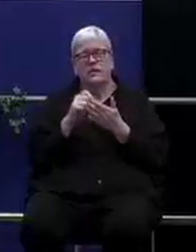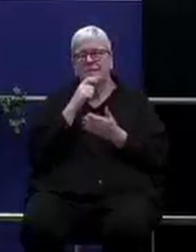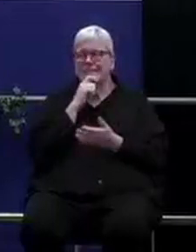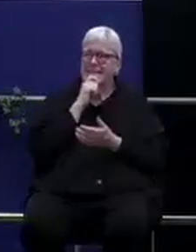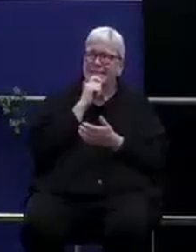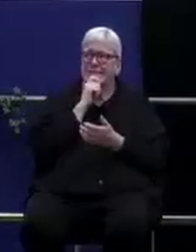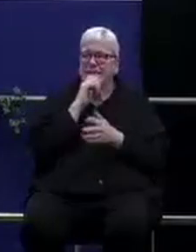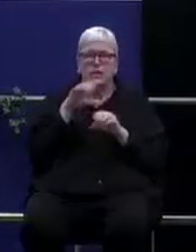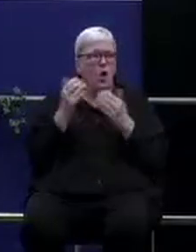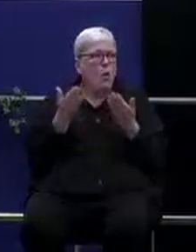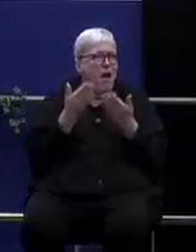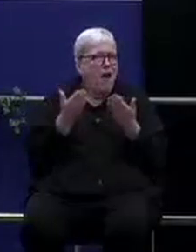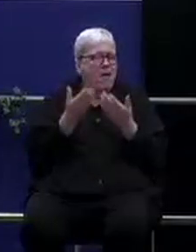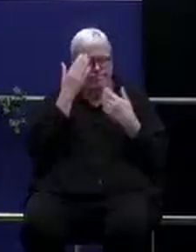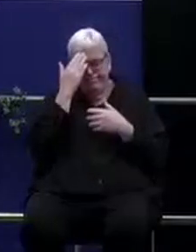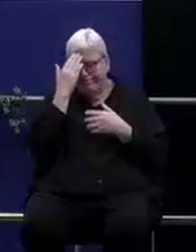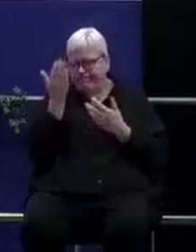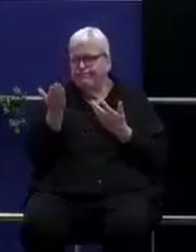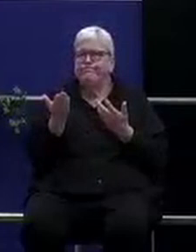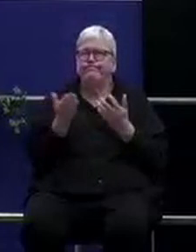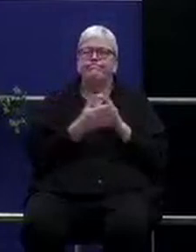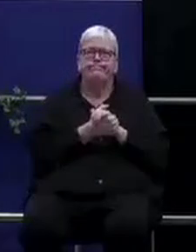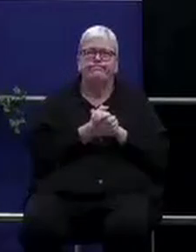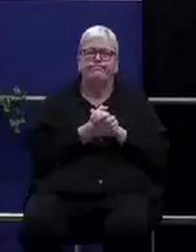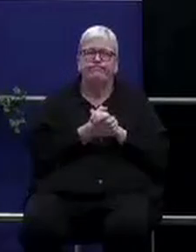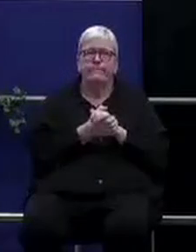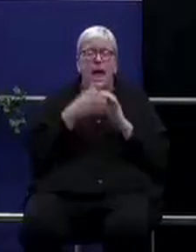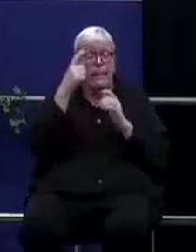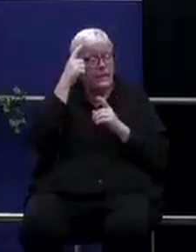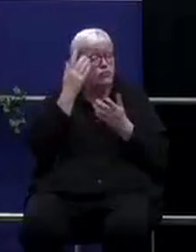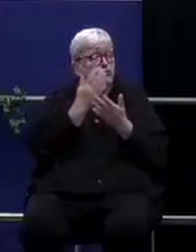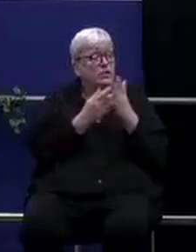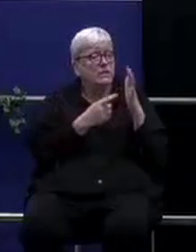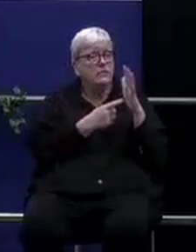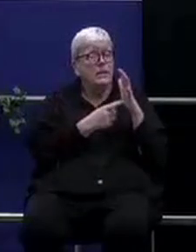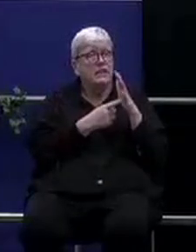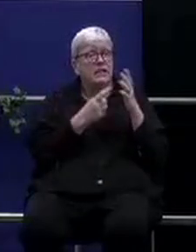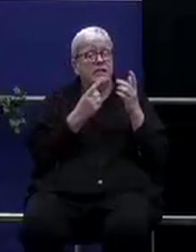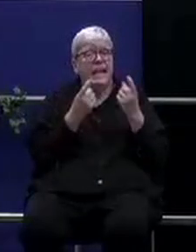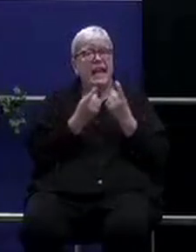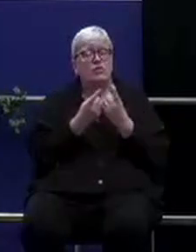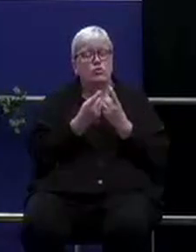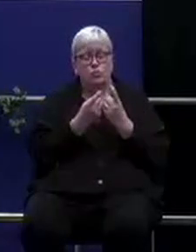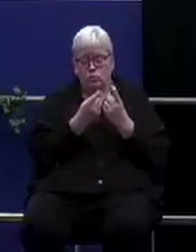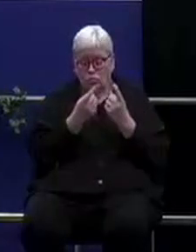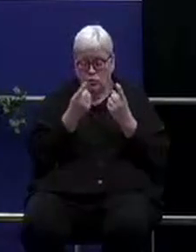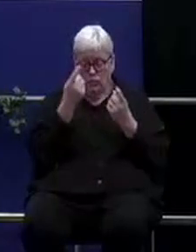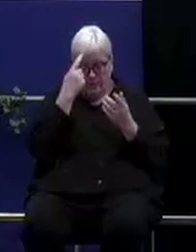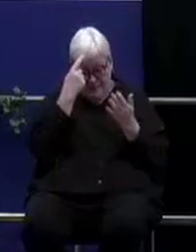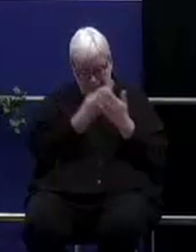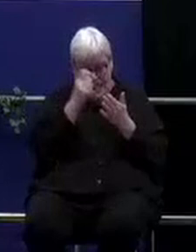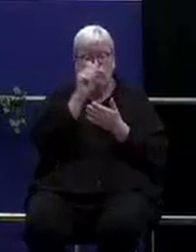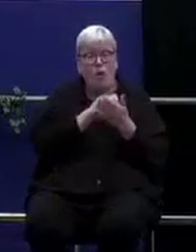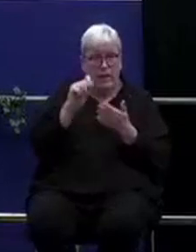Oh gosh, where to start with that question? I think the main issue I had was, when you decide you're going to